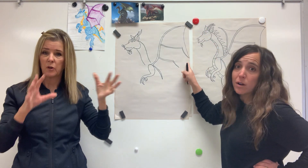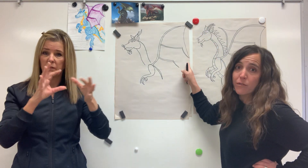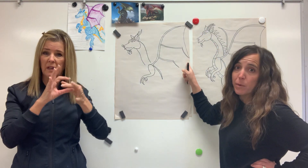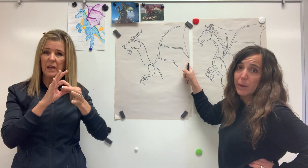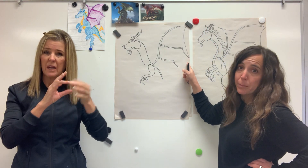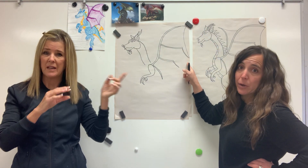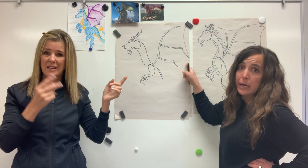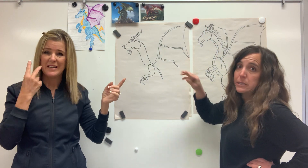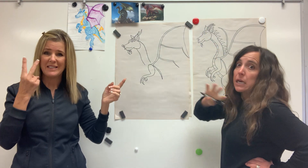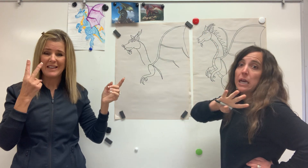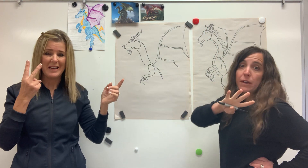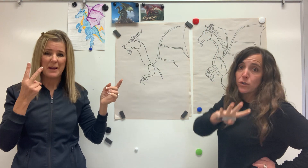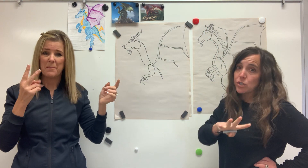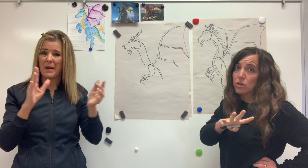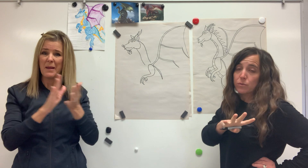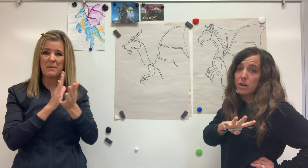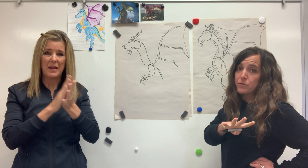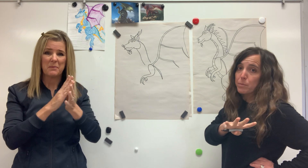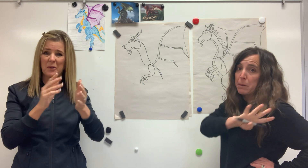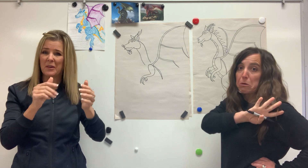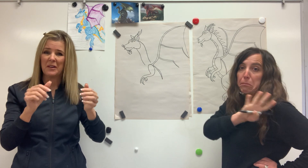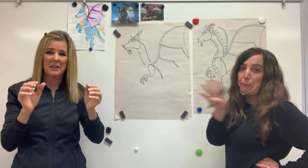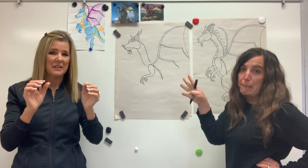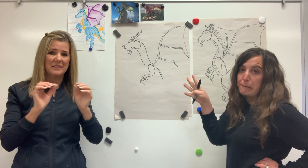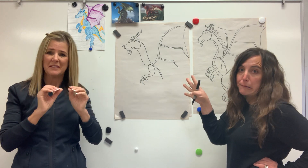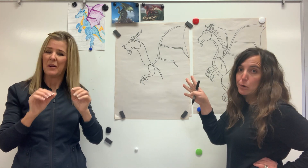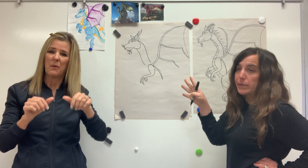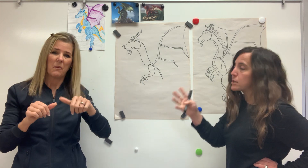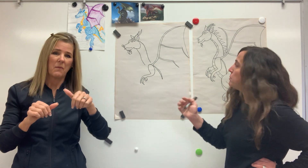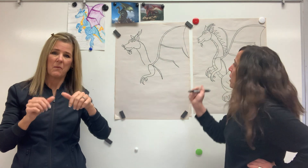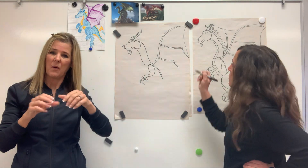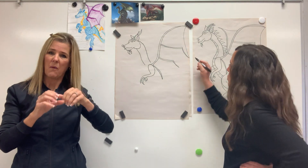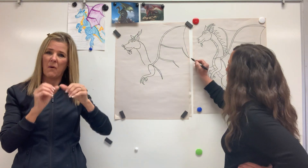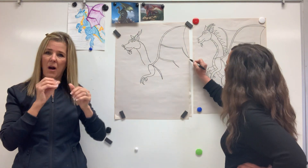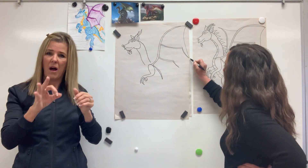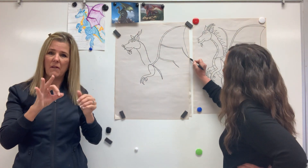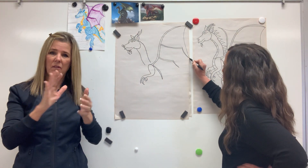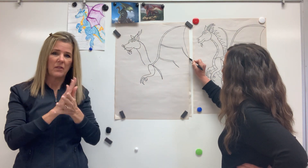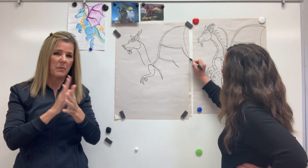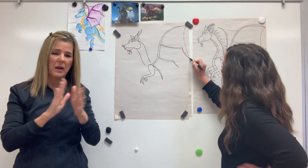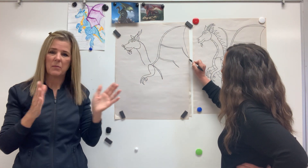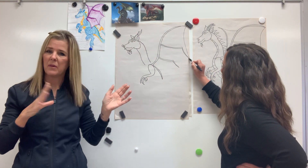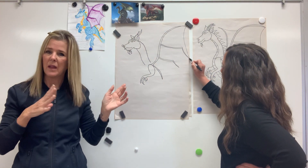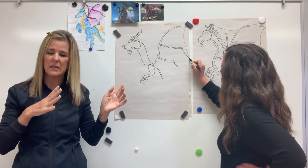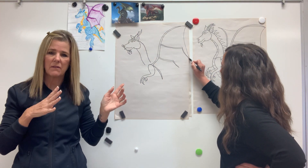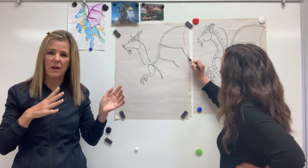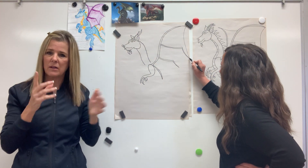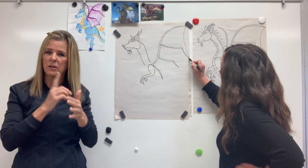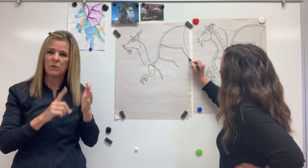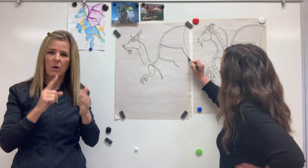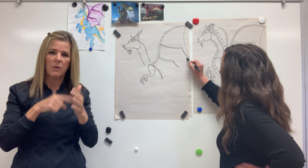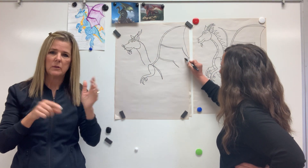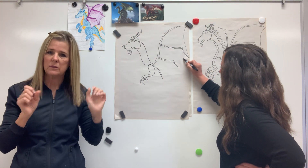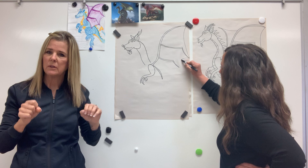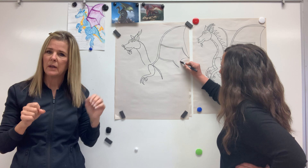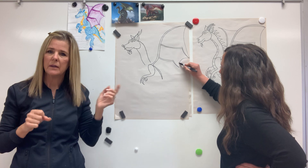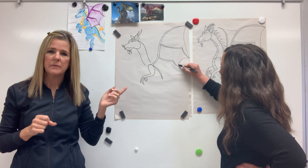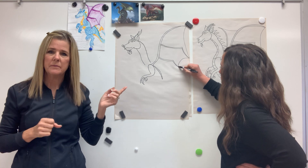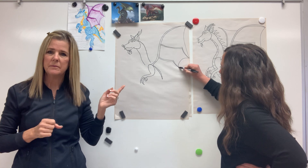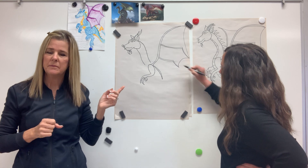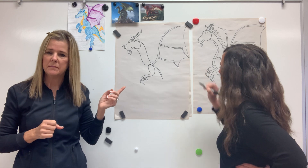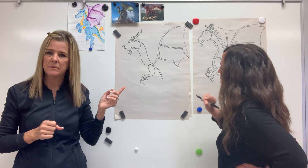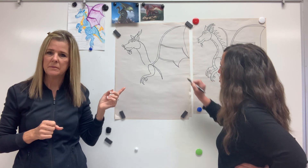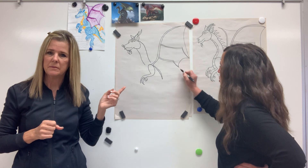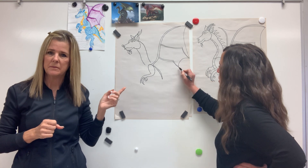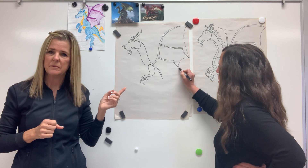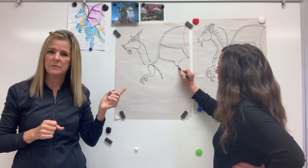starting to run off my paper, guys. If you're starting to run off your paper, no big deal, of course. Just draw what you can. And then I'm gonna make it